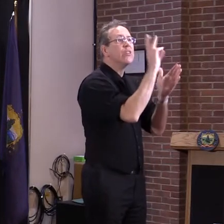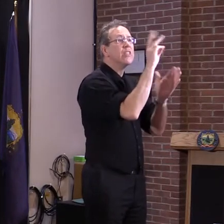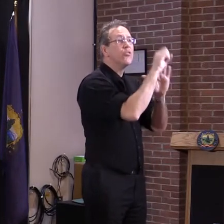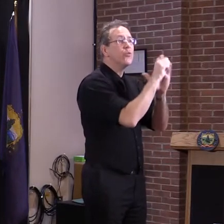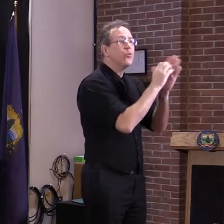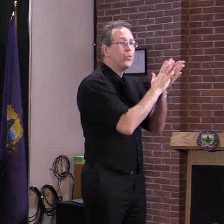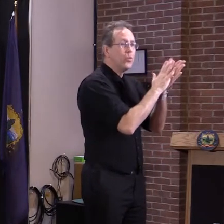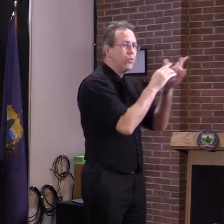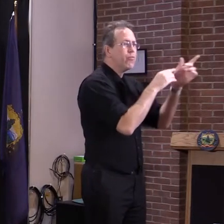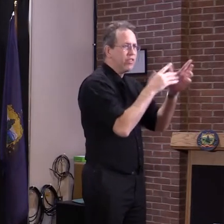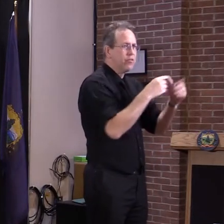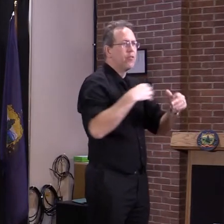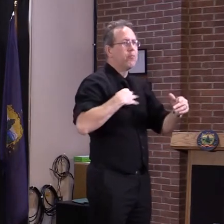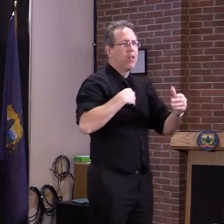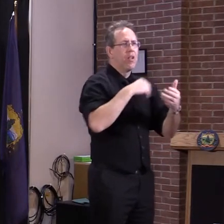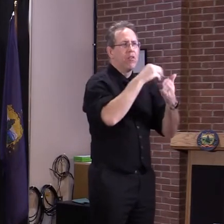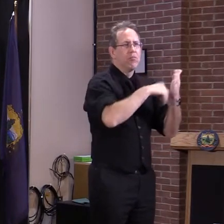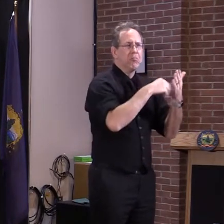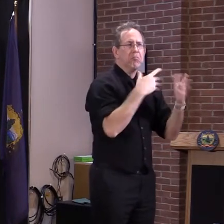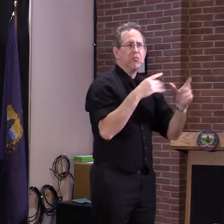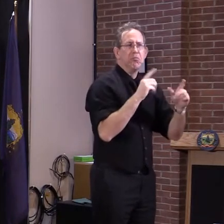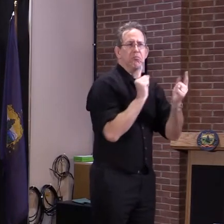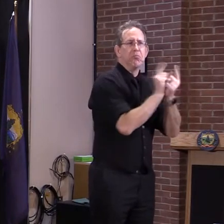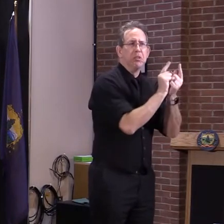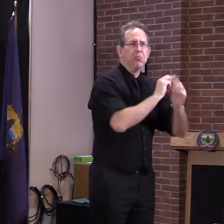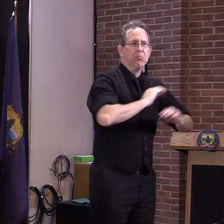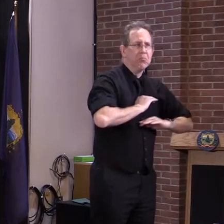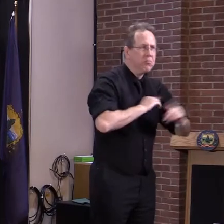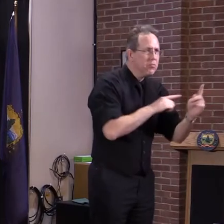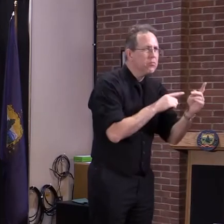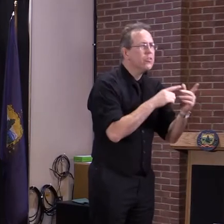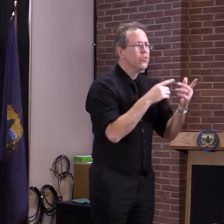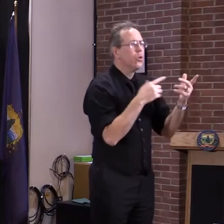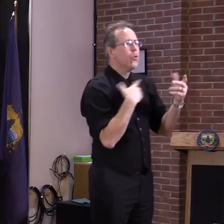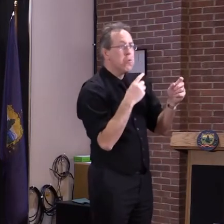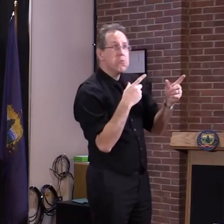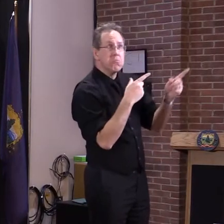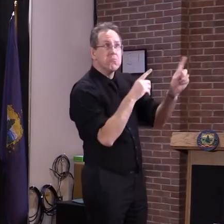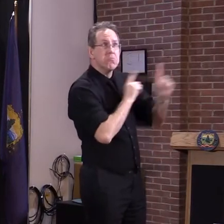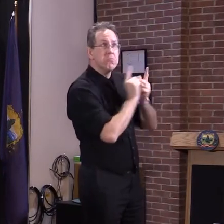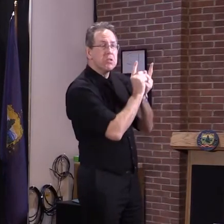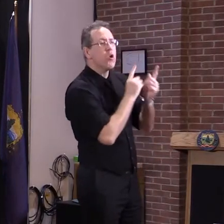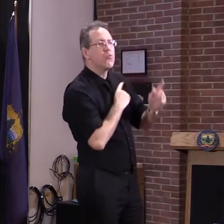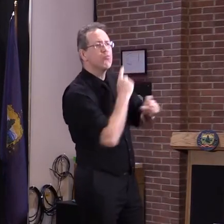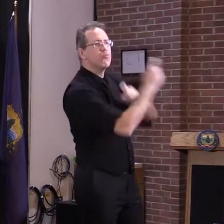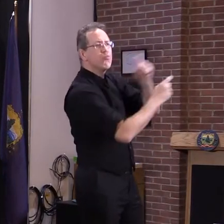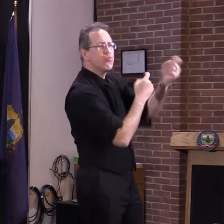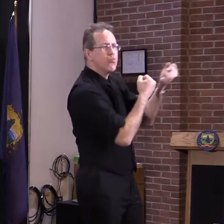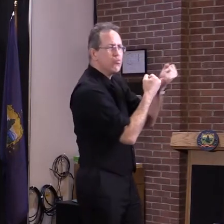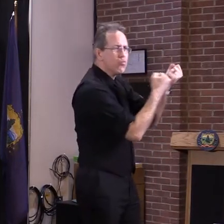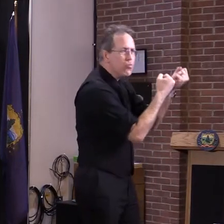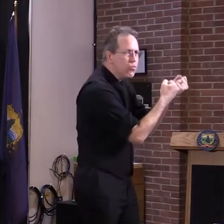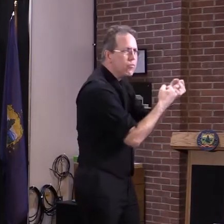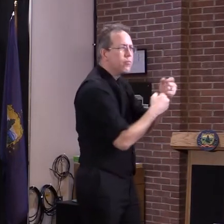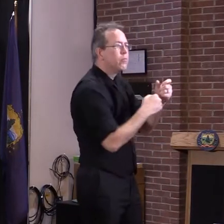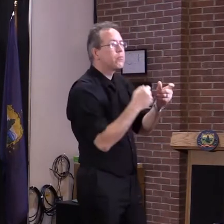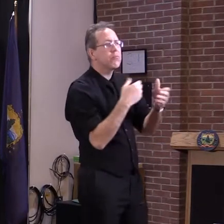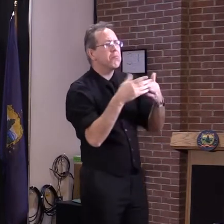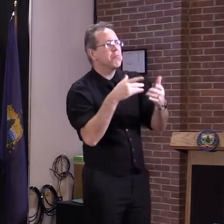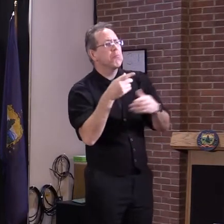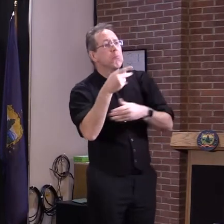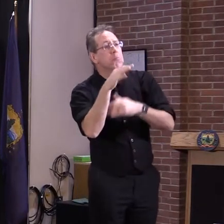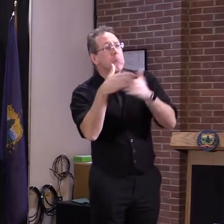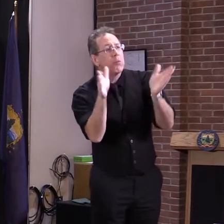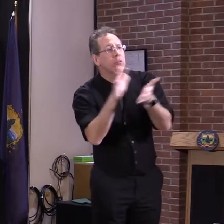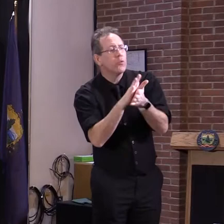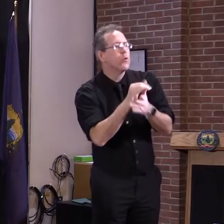are ready to receive their grants now. The Incentive Grant Program is available to both public and independent schools and